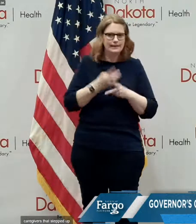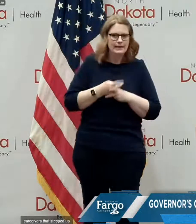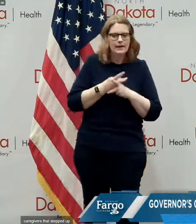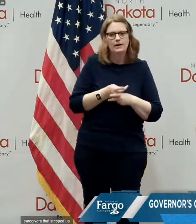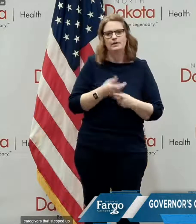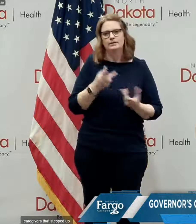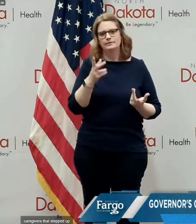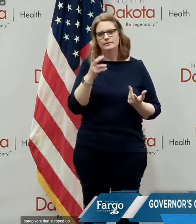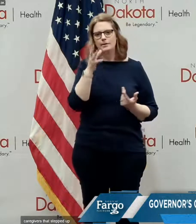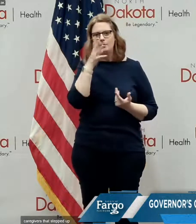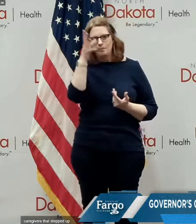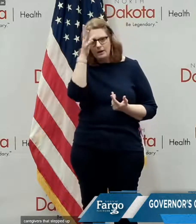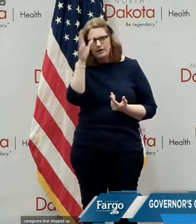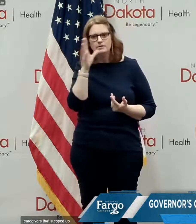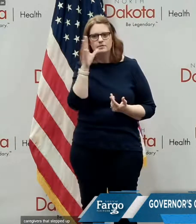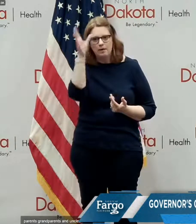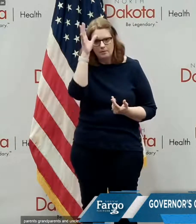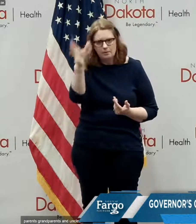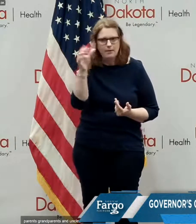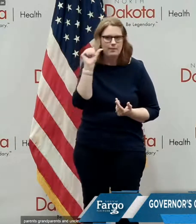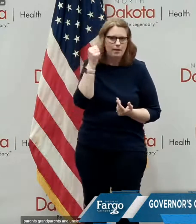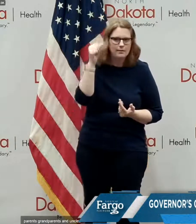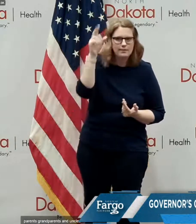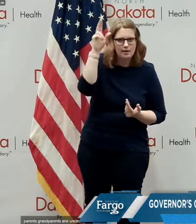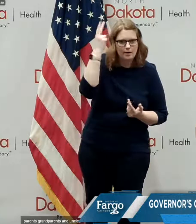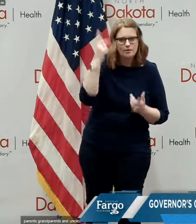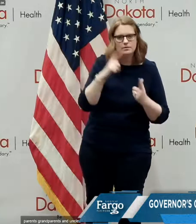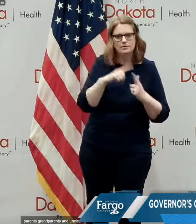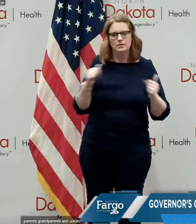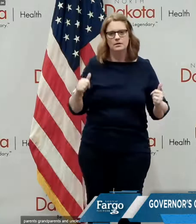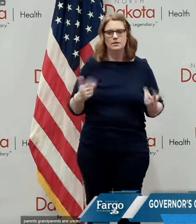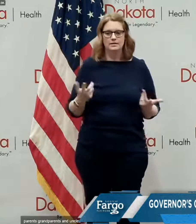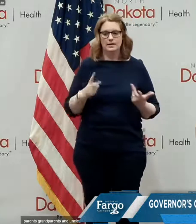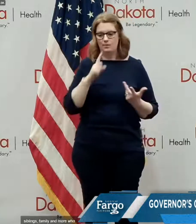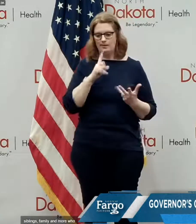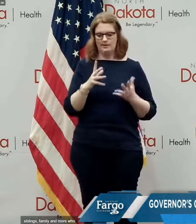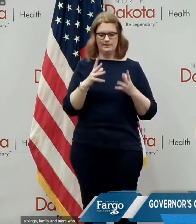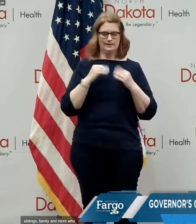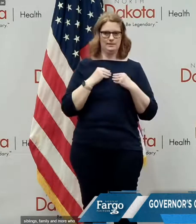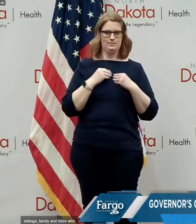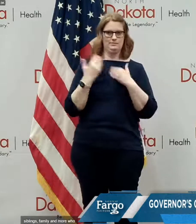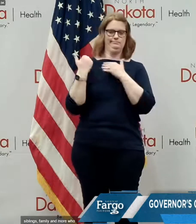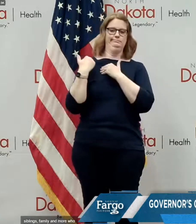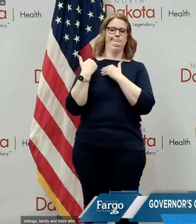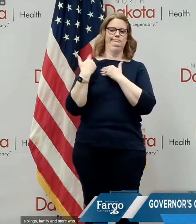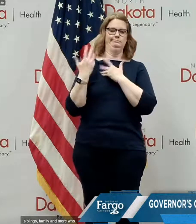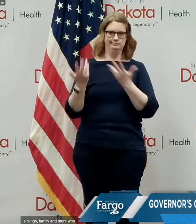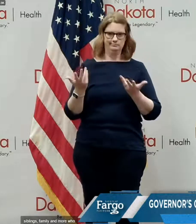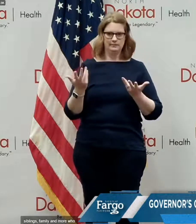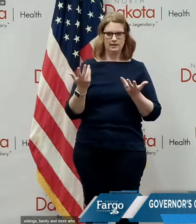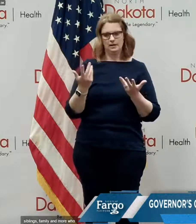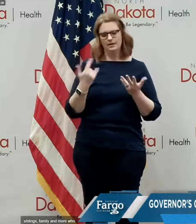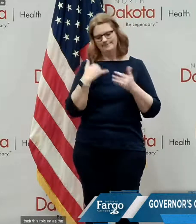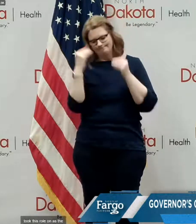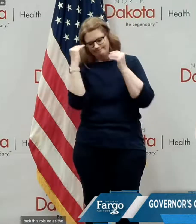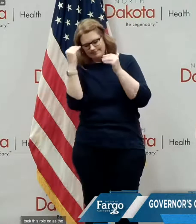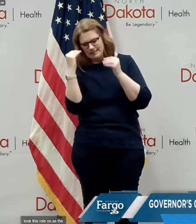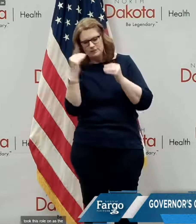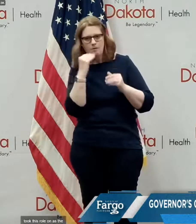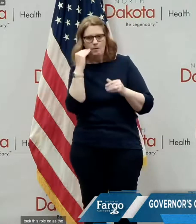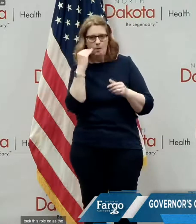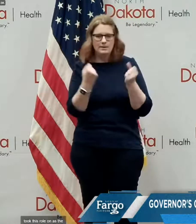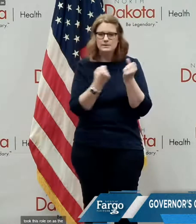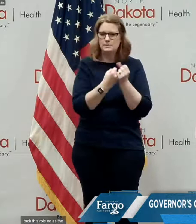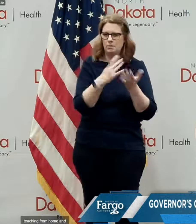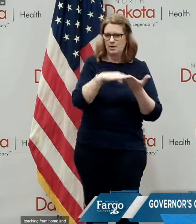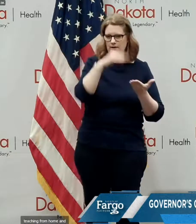aunt, uncles, siblings, family, and more, who took this role on as the teaching from home and supporting the